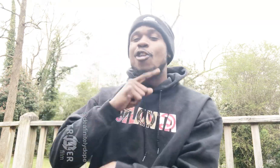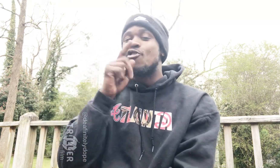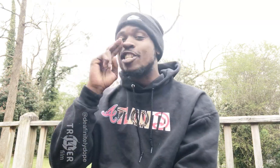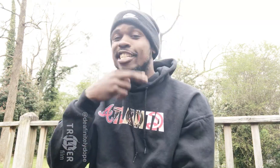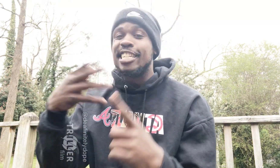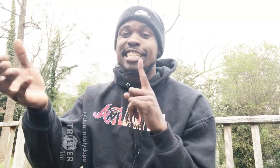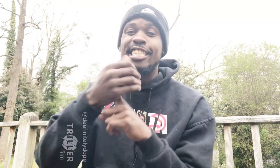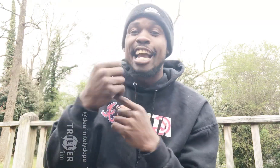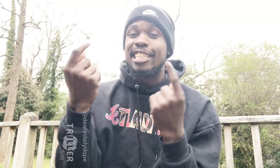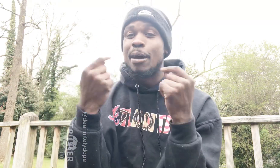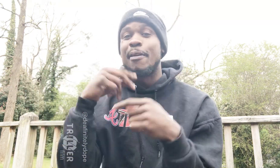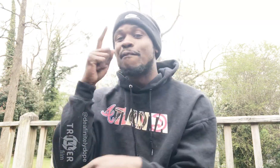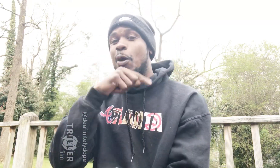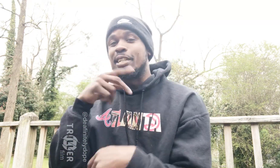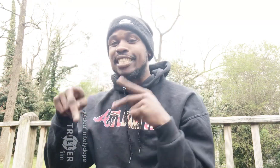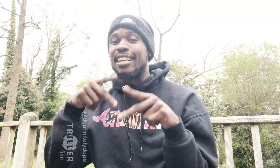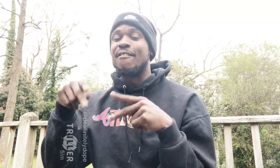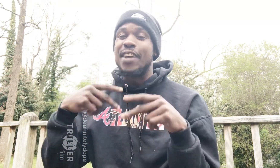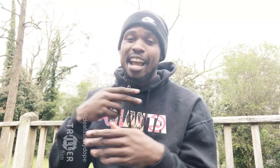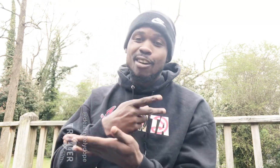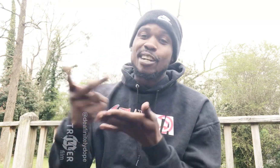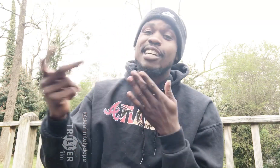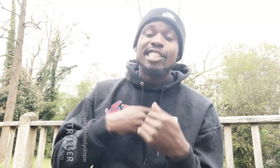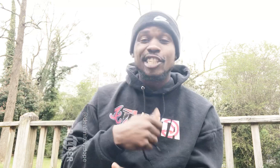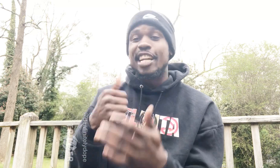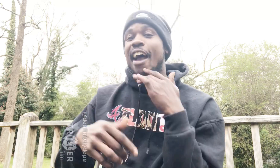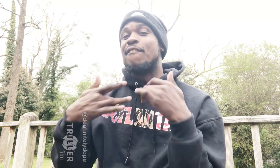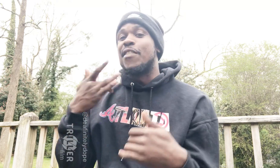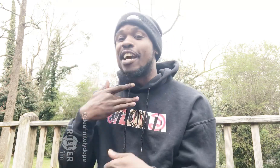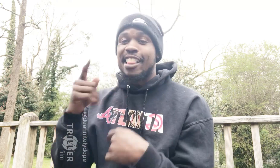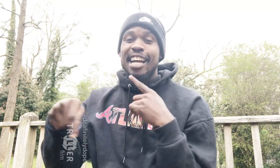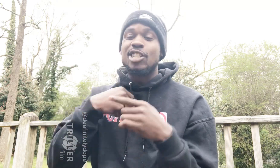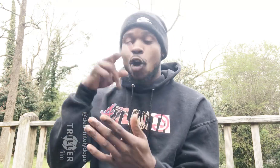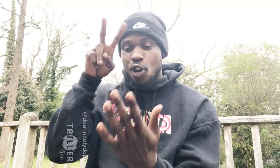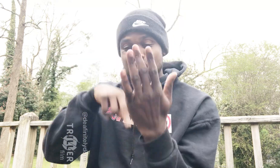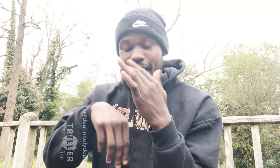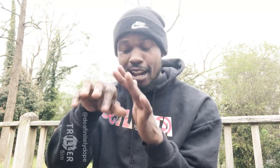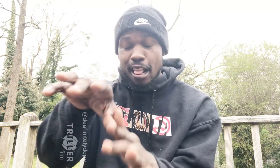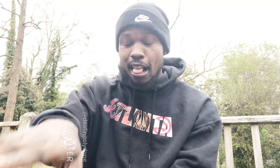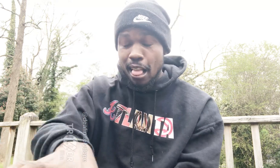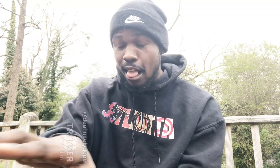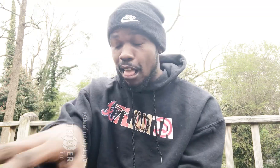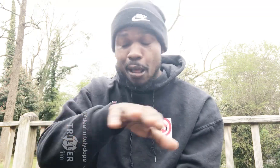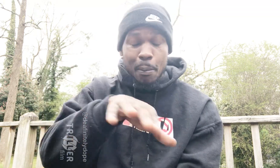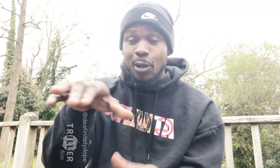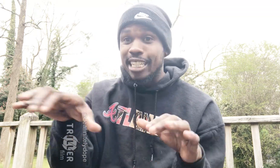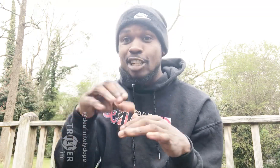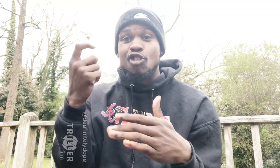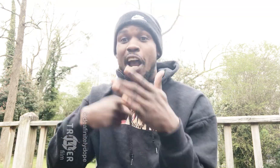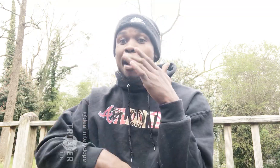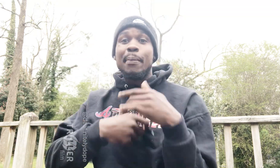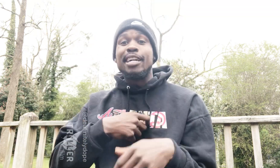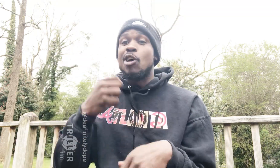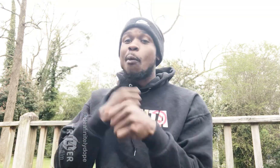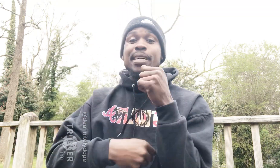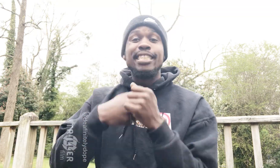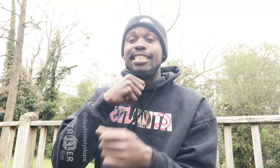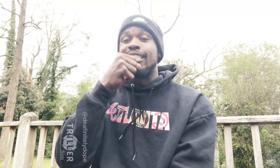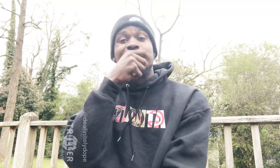real niggas catch something, phony niggas fail. Shit you gotta feel like it's only red and braille. Both did a crime, but his homie didn't tell. So